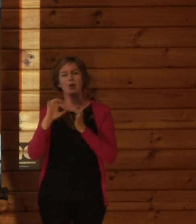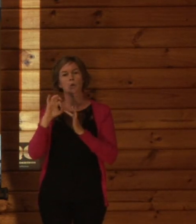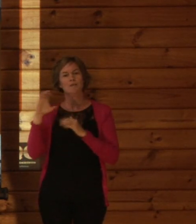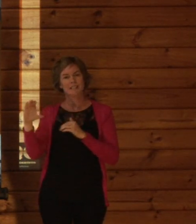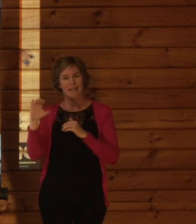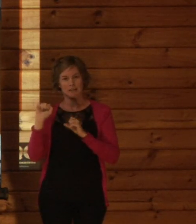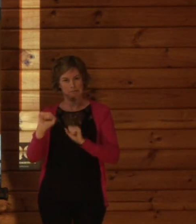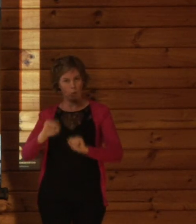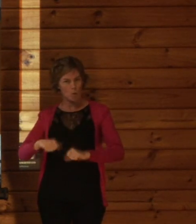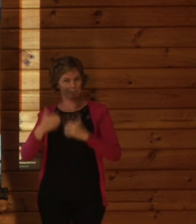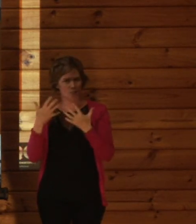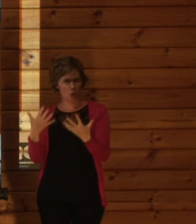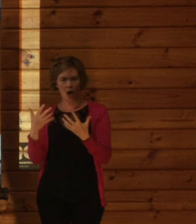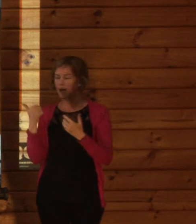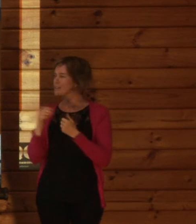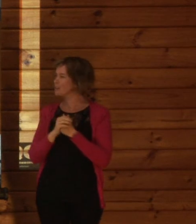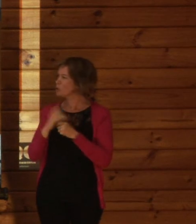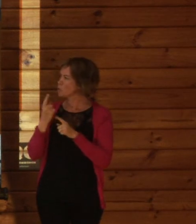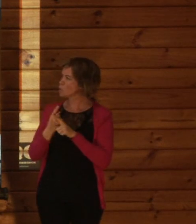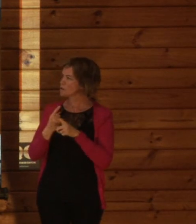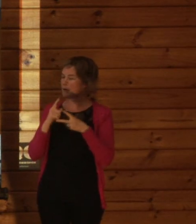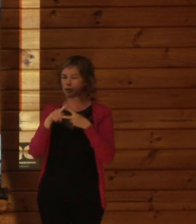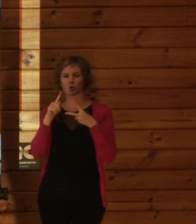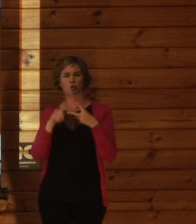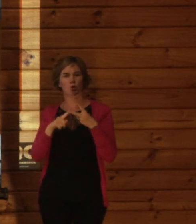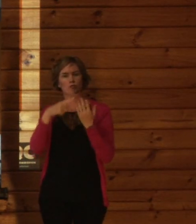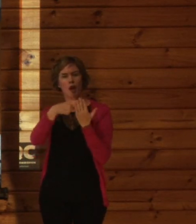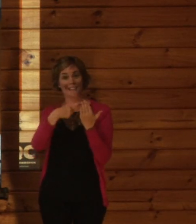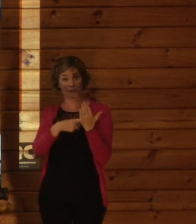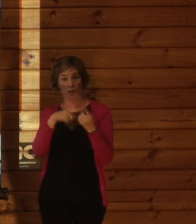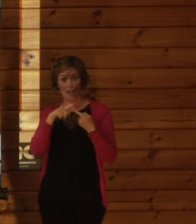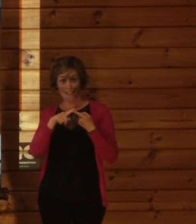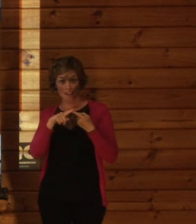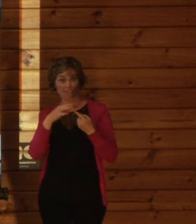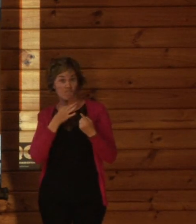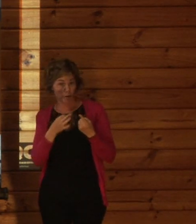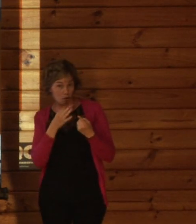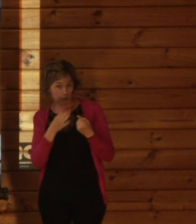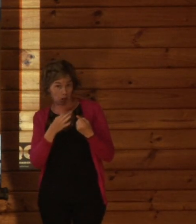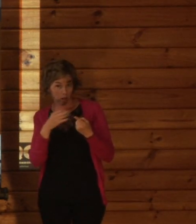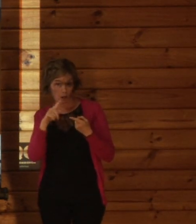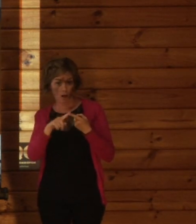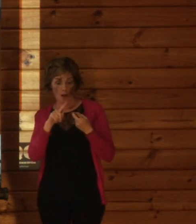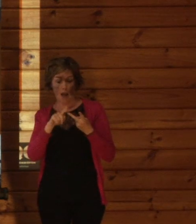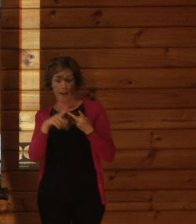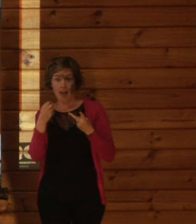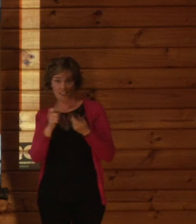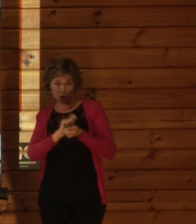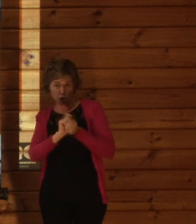main criteria. Is it vulnerable in a 100-year earthquake, and has it become more vulnerable? And I know we keep coming back to that, but that really